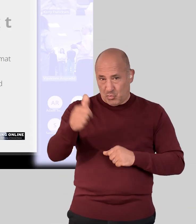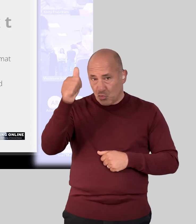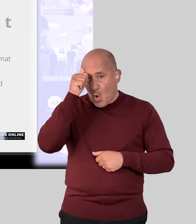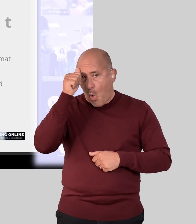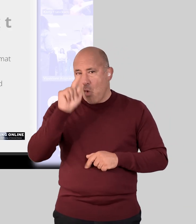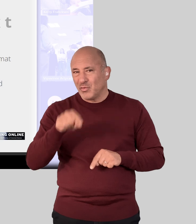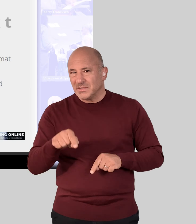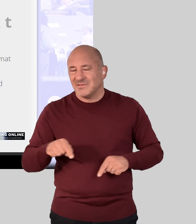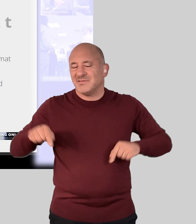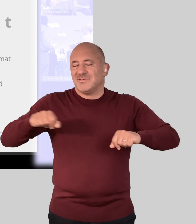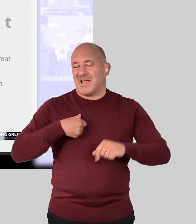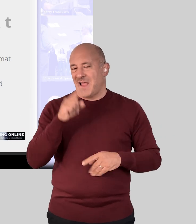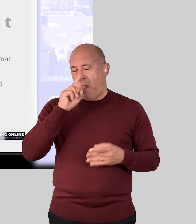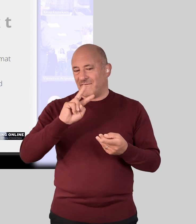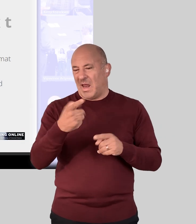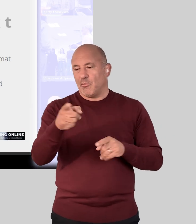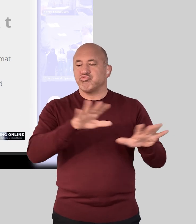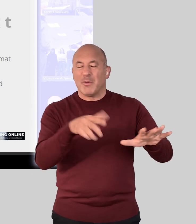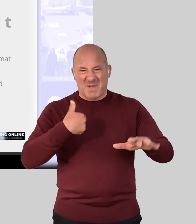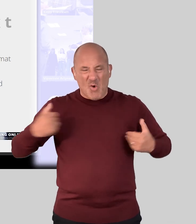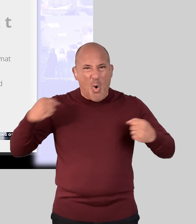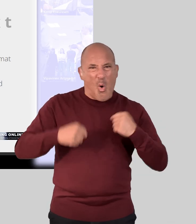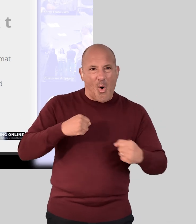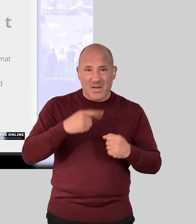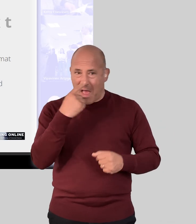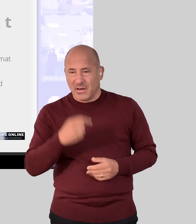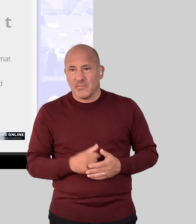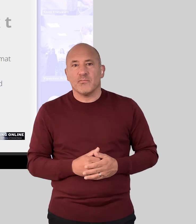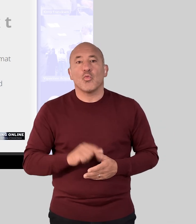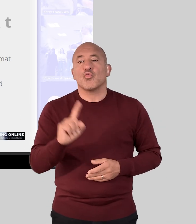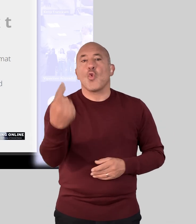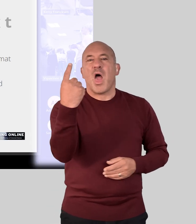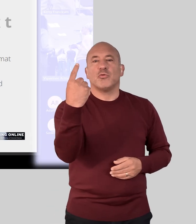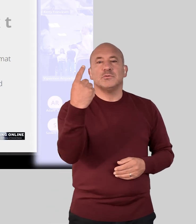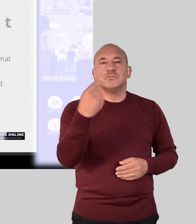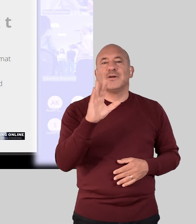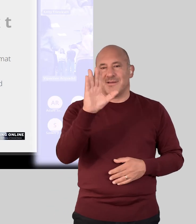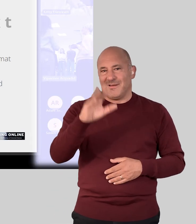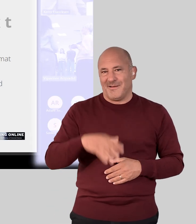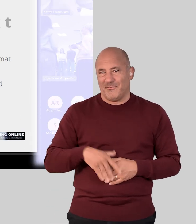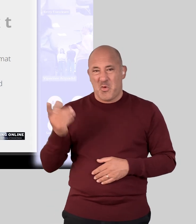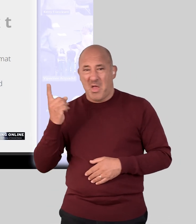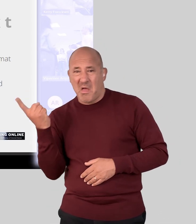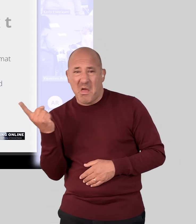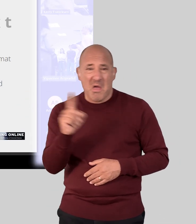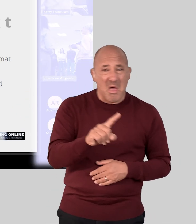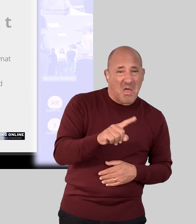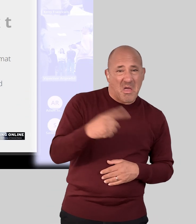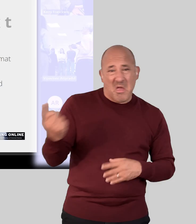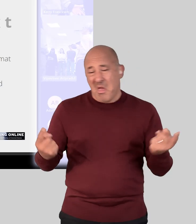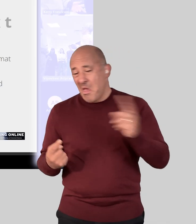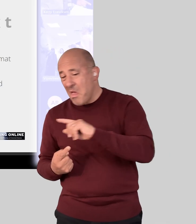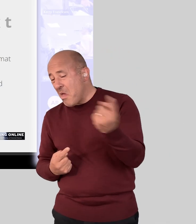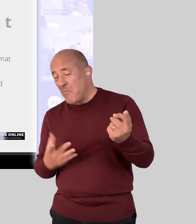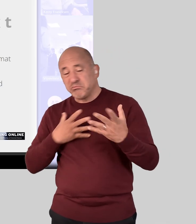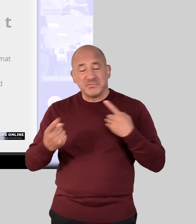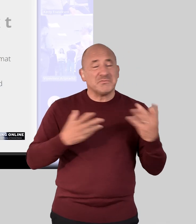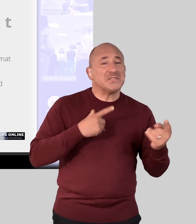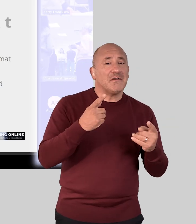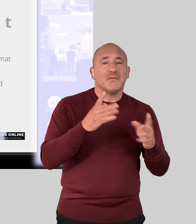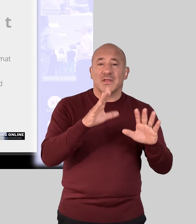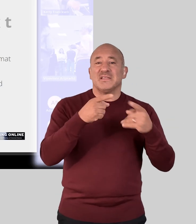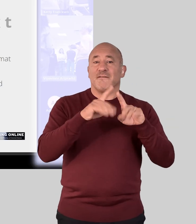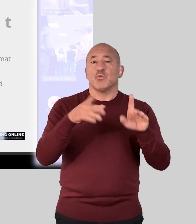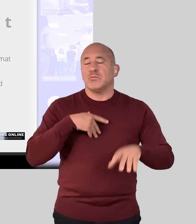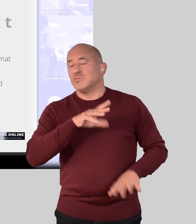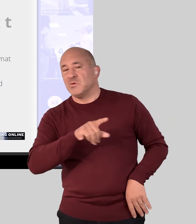flip it. Call outs. So the difference between everybody just coming in and out when they want to and somebody actually